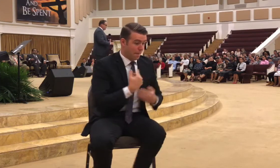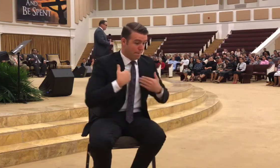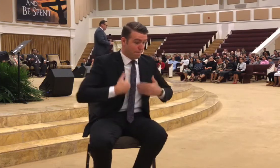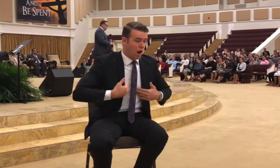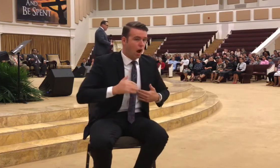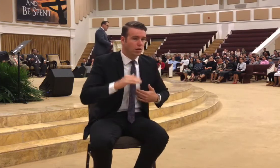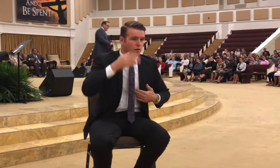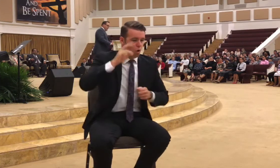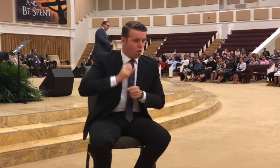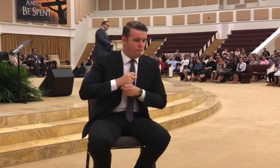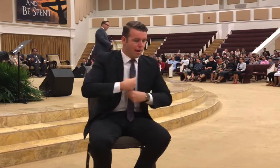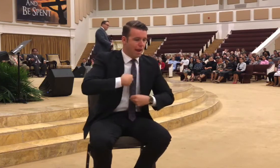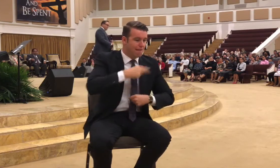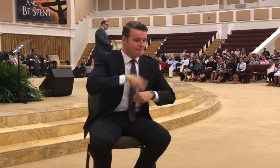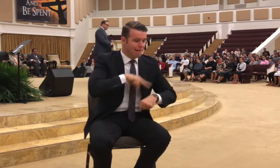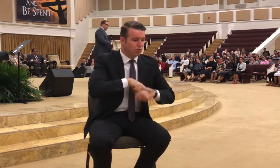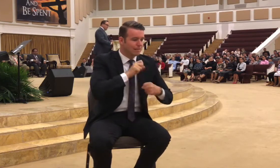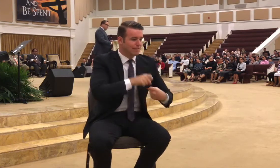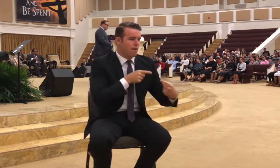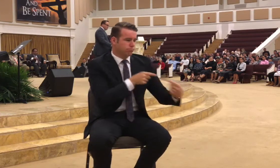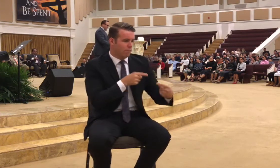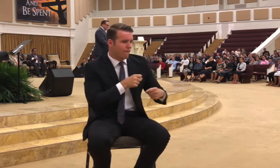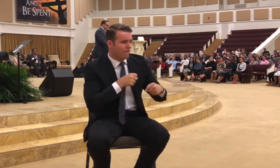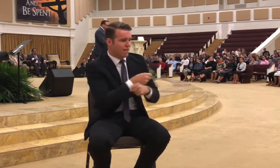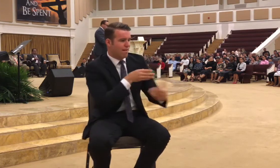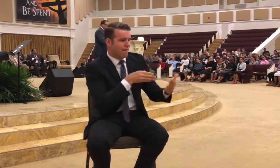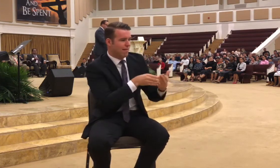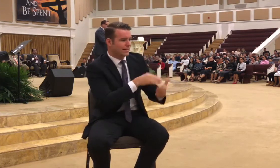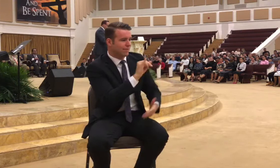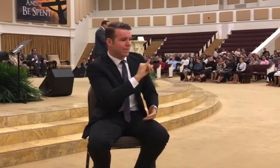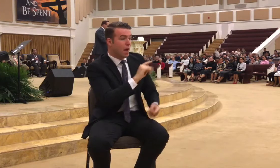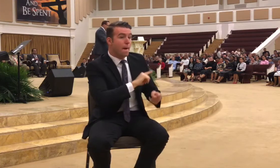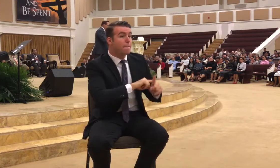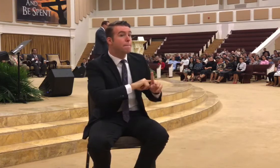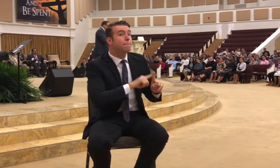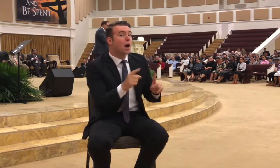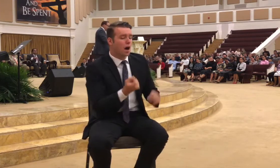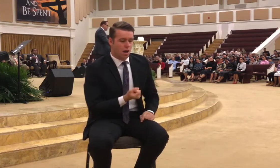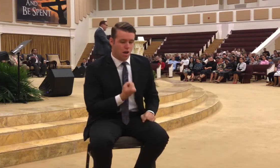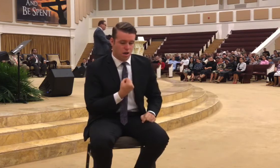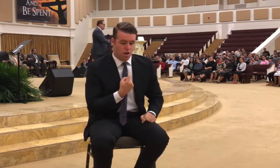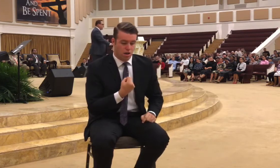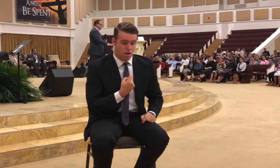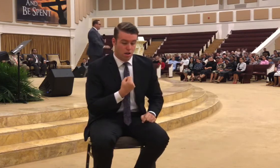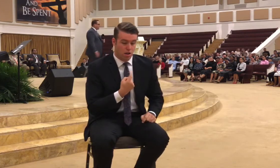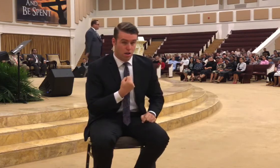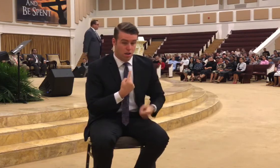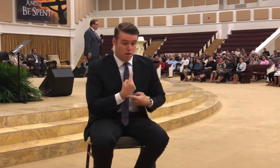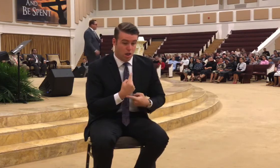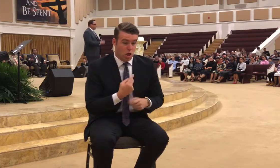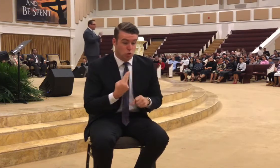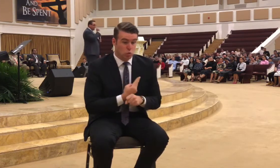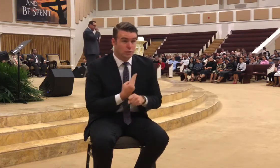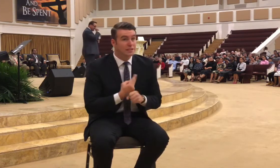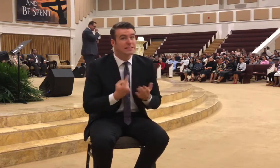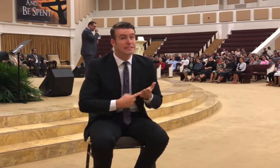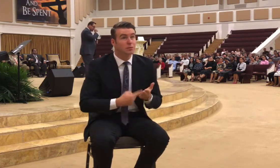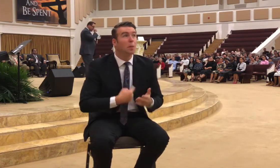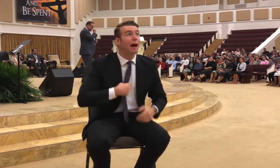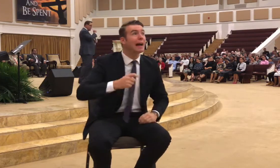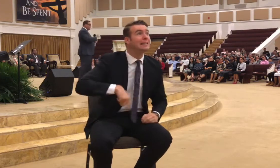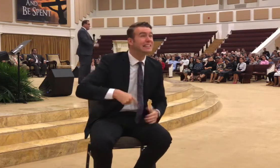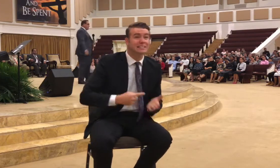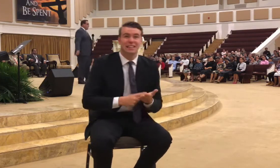naturally, now because of all those antibiotics that we have taken, sometimes when needed and sometimes when we